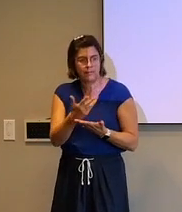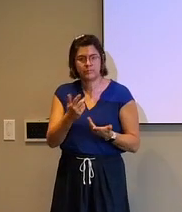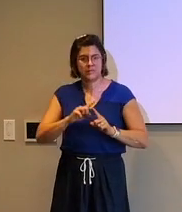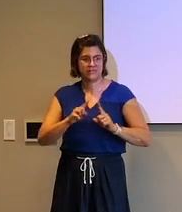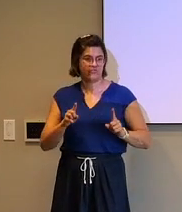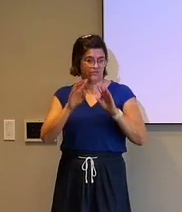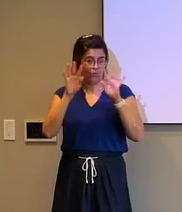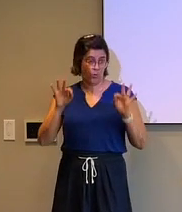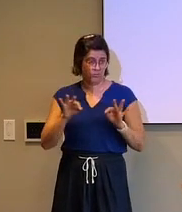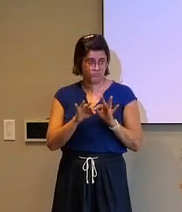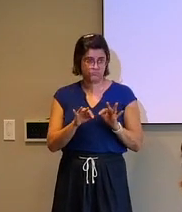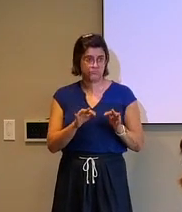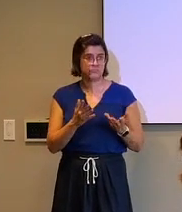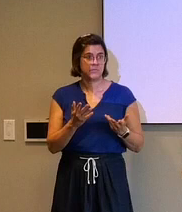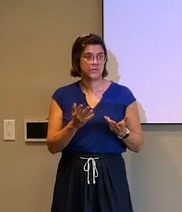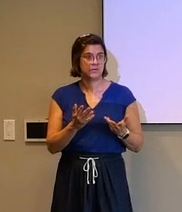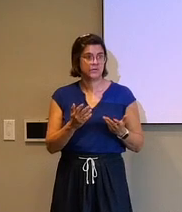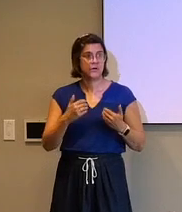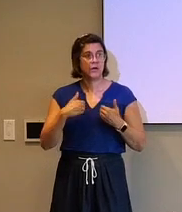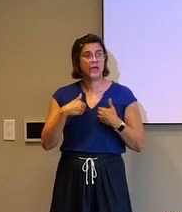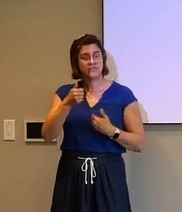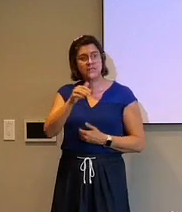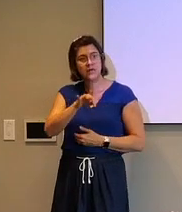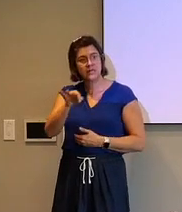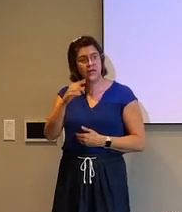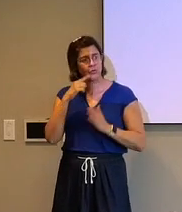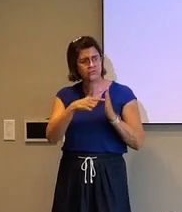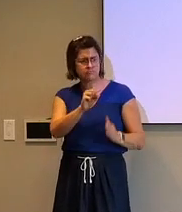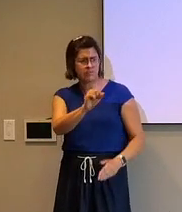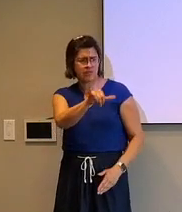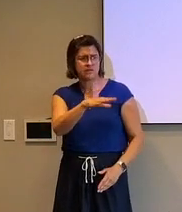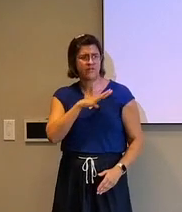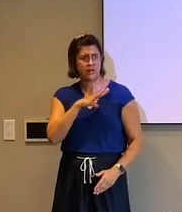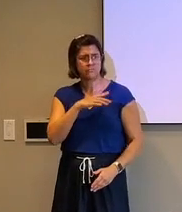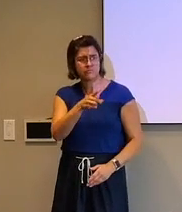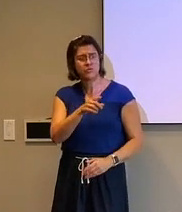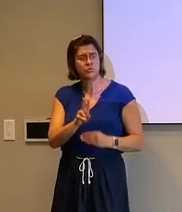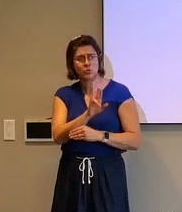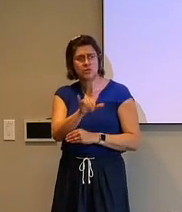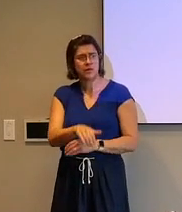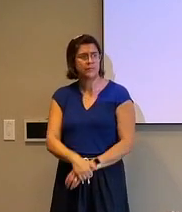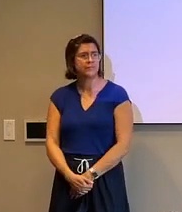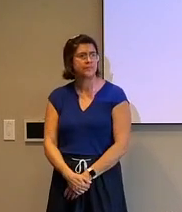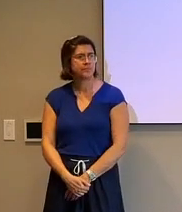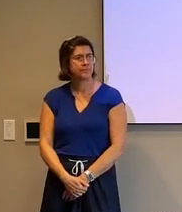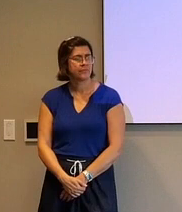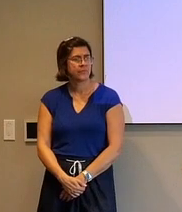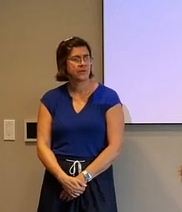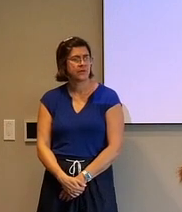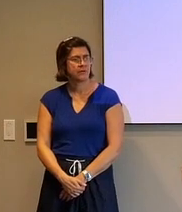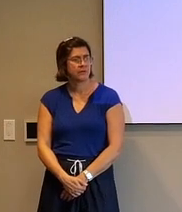form, that could be receipts, well, I have contracts. 1099s, for instance. Yeah, then you could just so rely on that. You need to provide a tax.